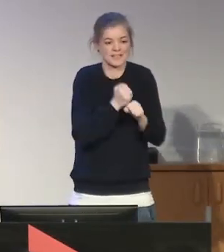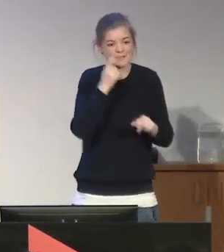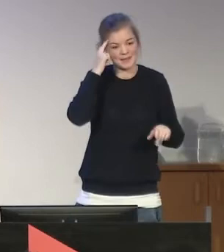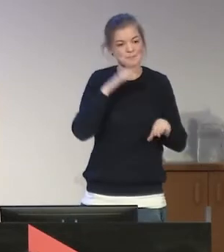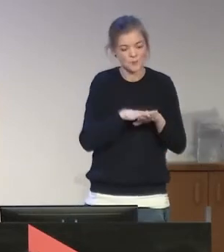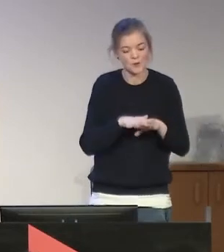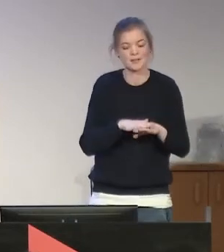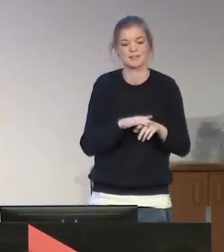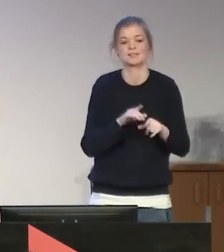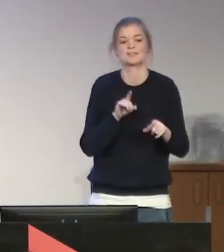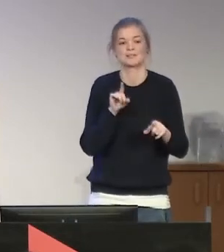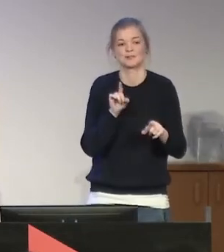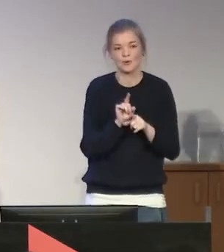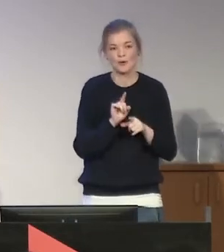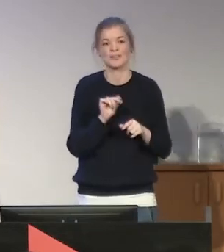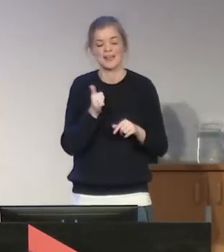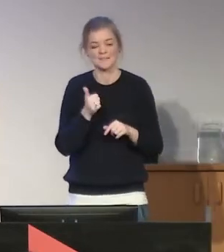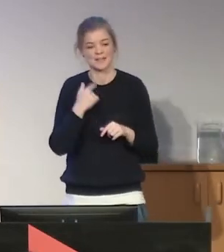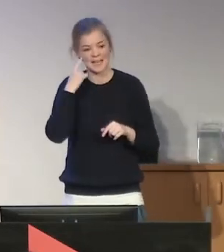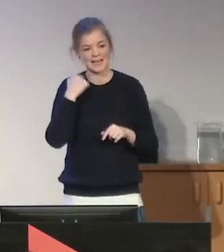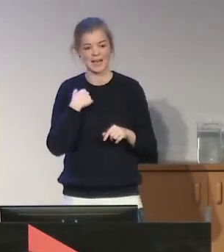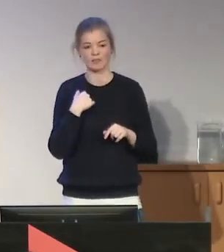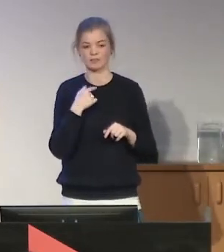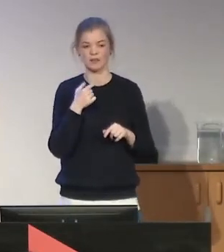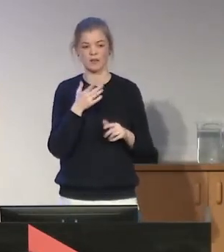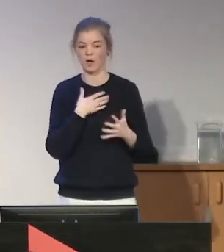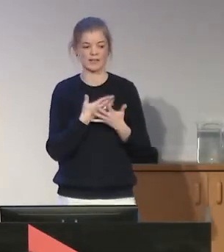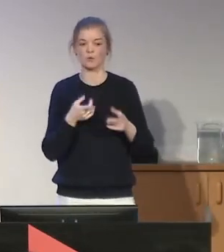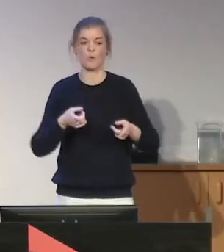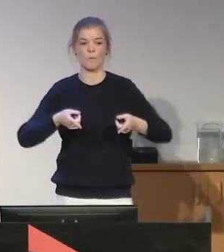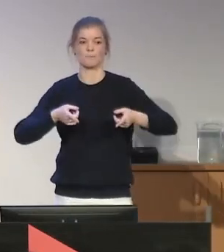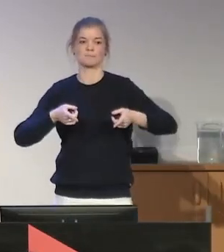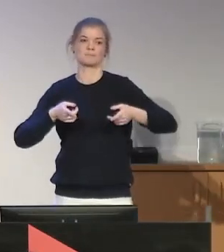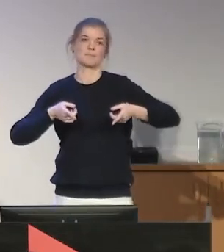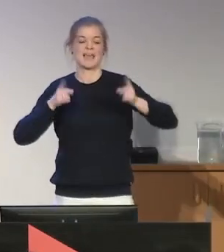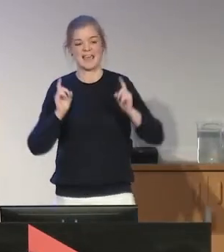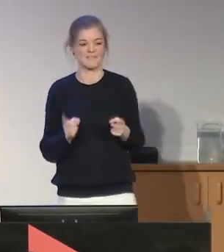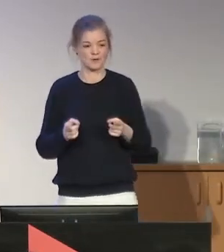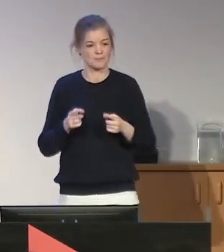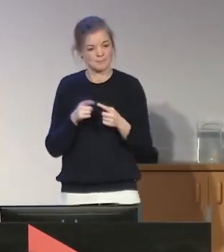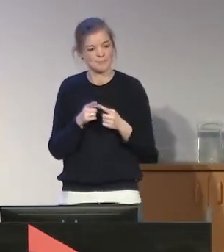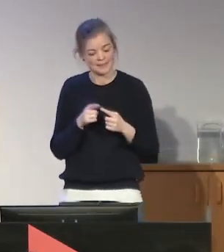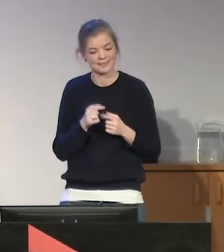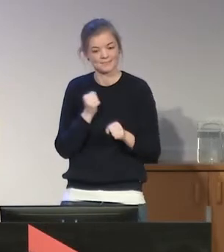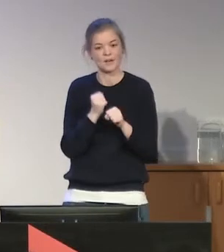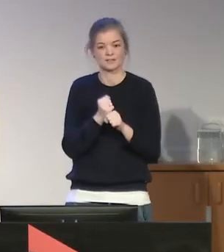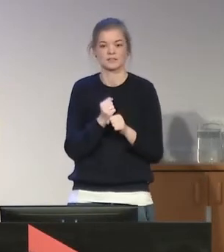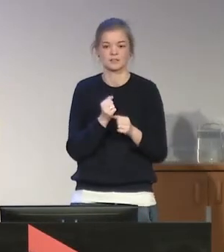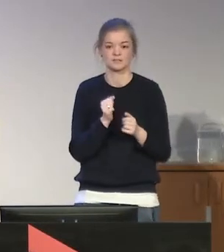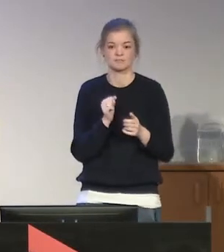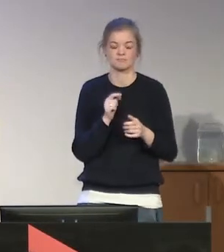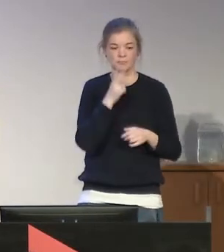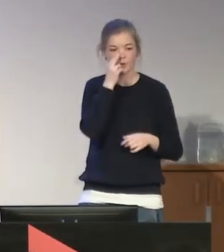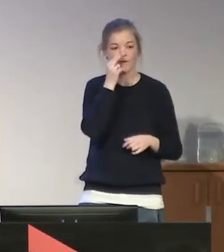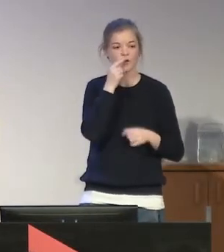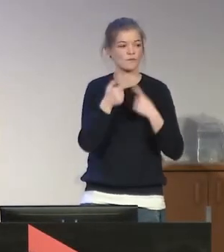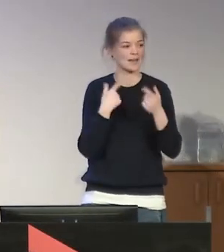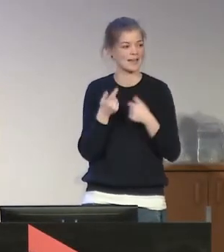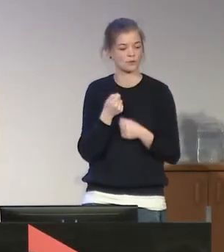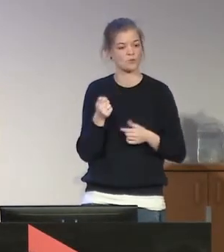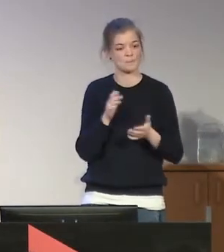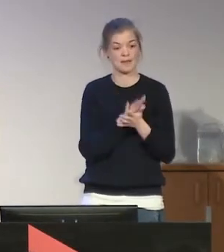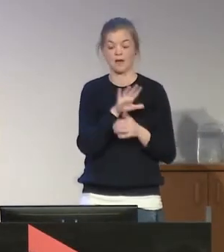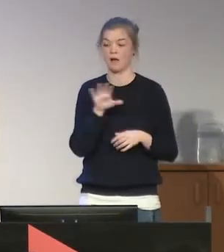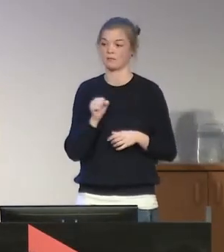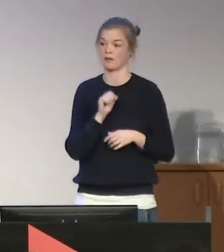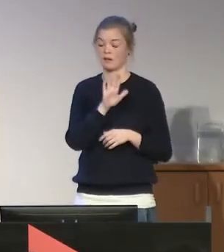and because he's actually trying just to communicate in different ways, in different modalities, what he wants to say. So